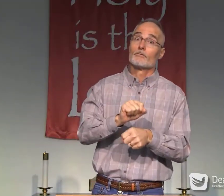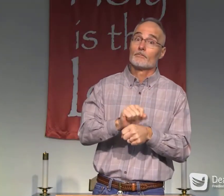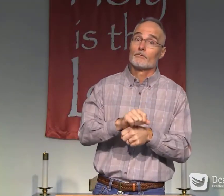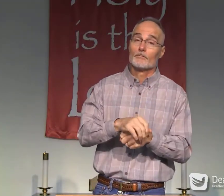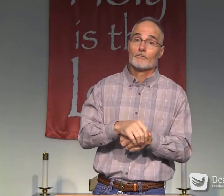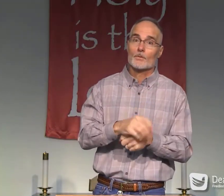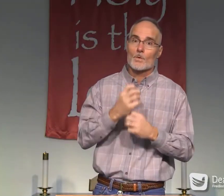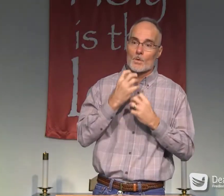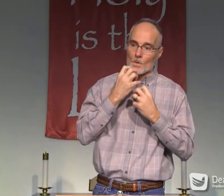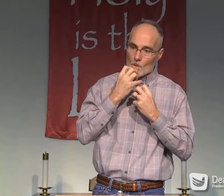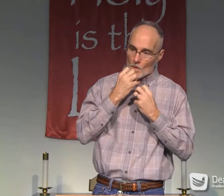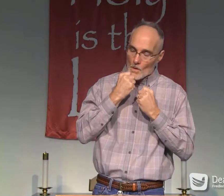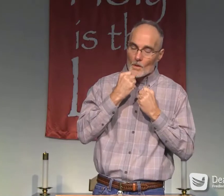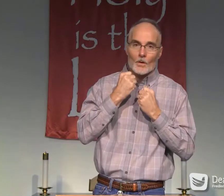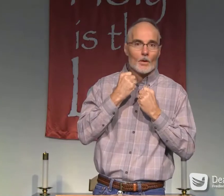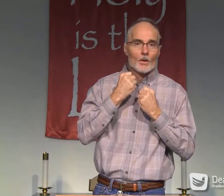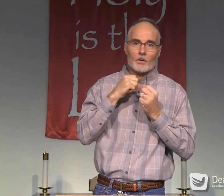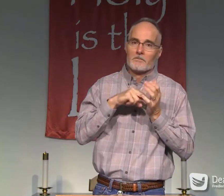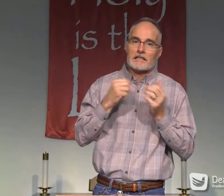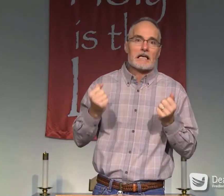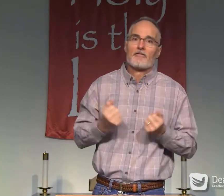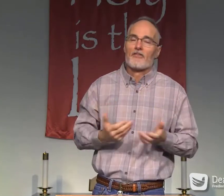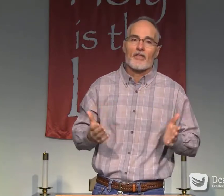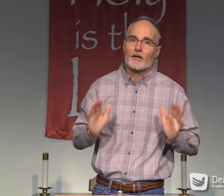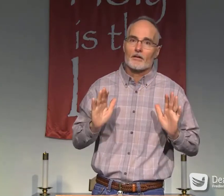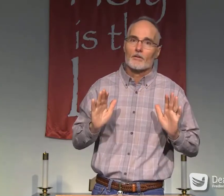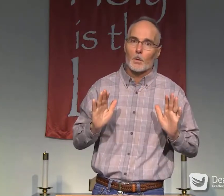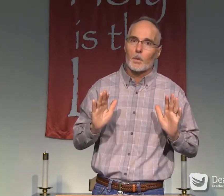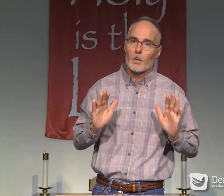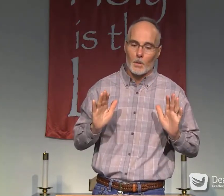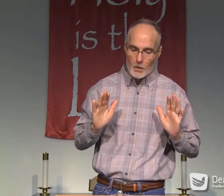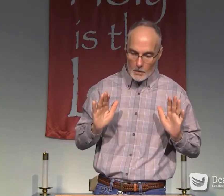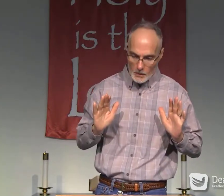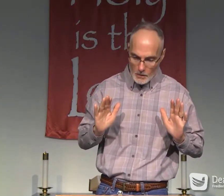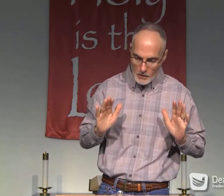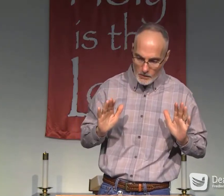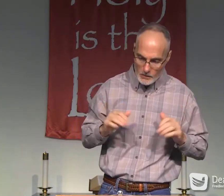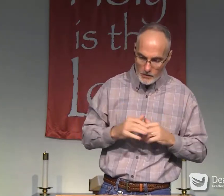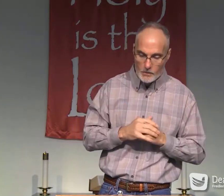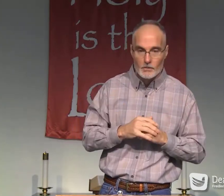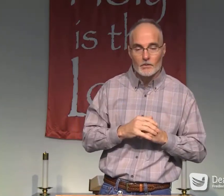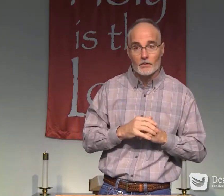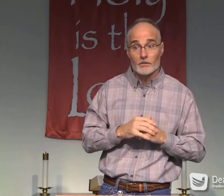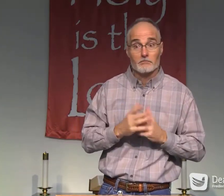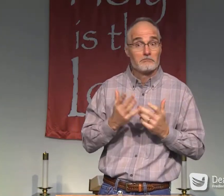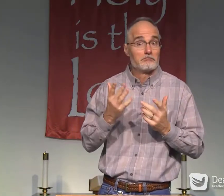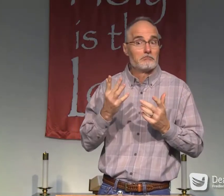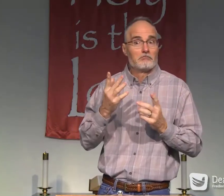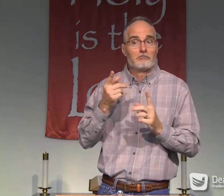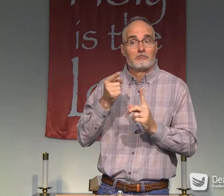treasure. Maybe it's your position at work. Maybe that's your treasure. Maybe that means everything to you.